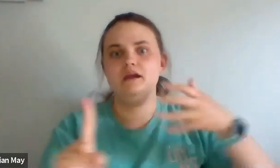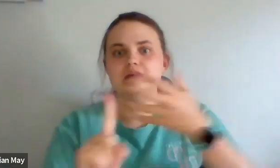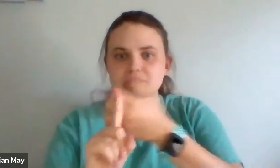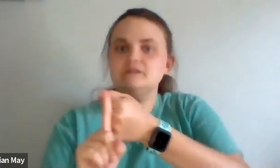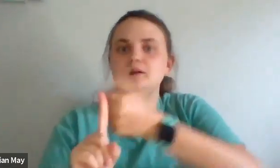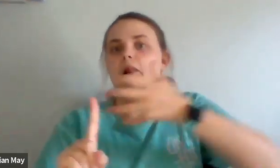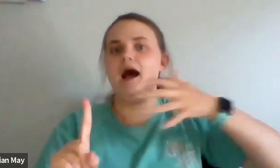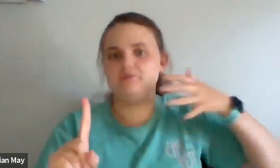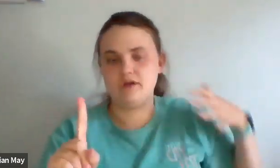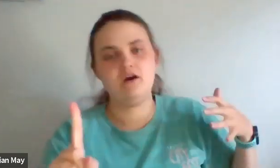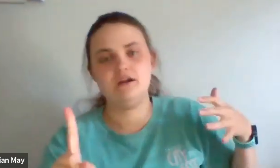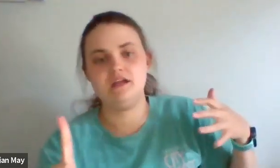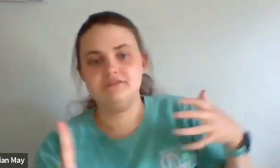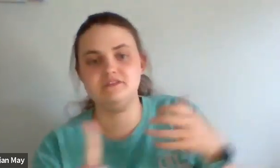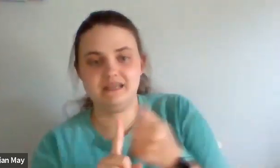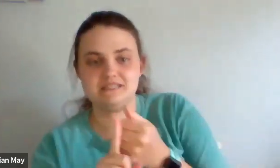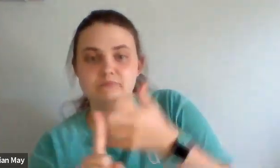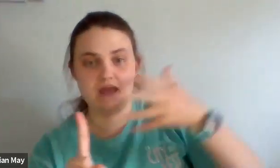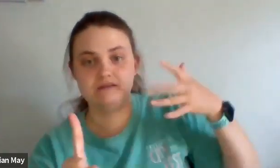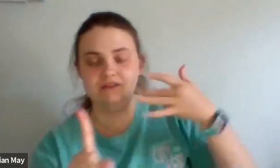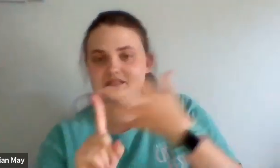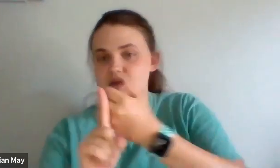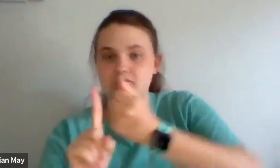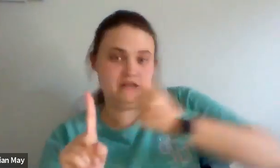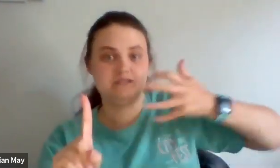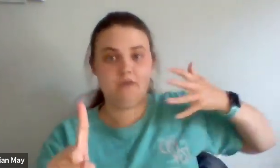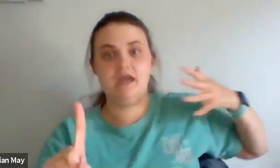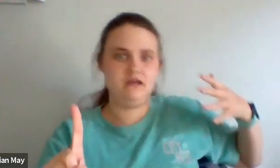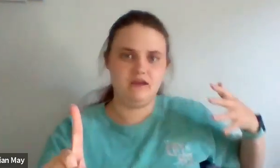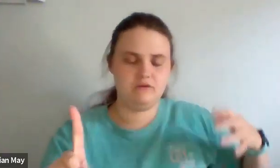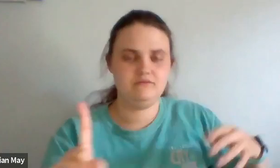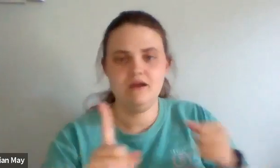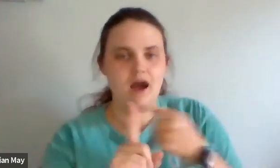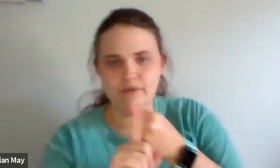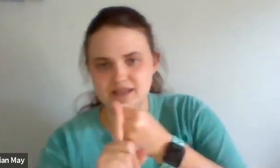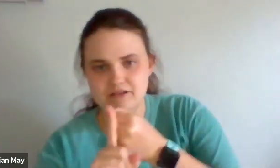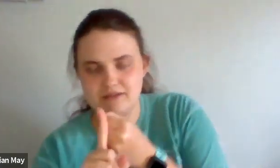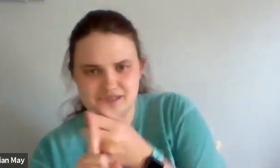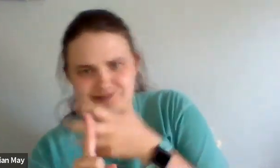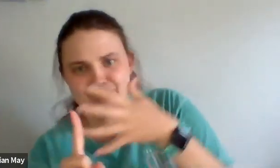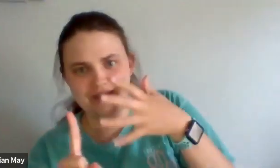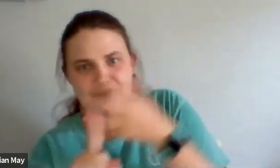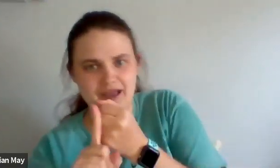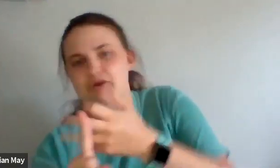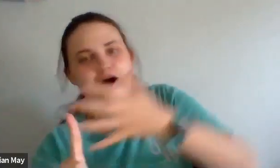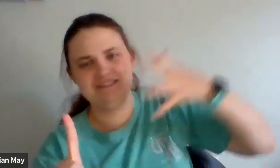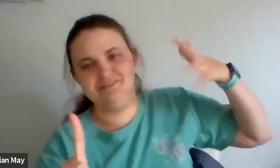elaborate on it, and you have to, like, expand. Like, this is time for, like, expand. Like, what I always say all the time, because this is me, I'm constantly